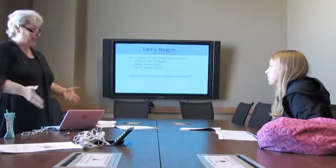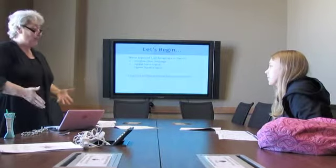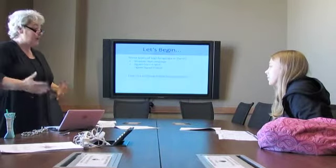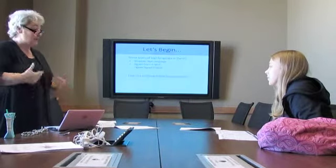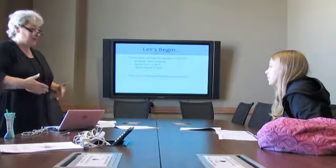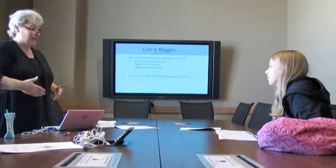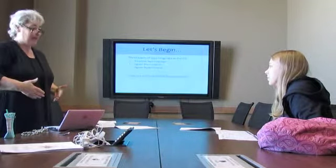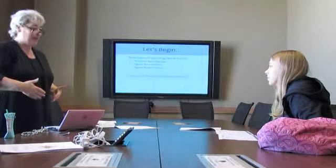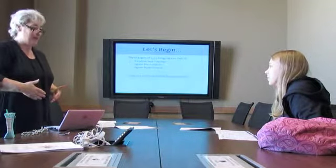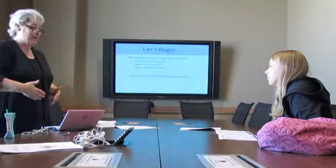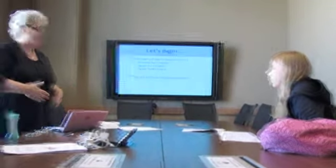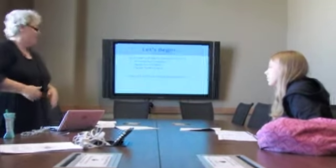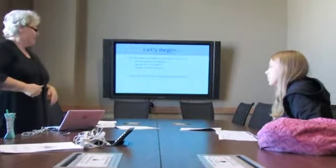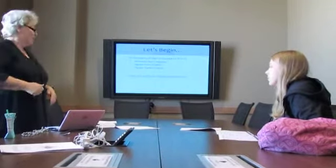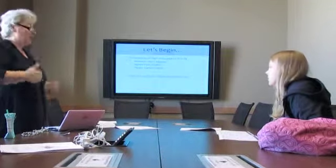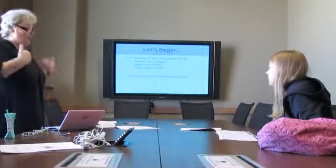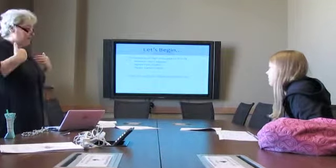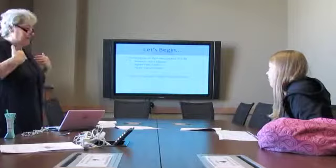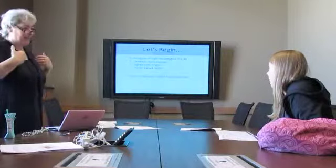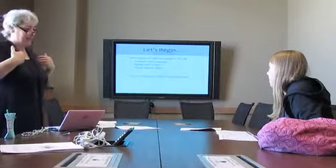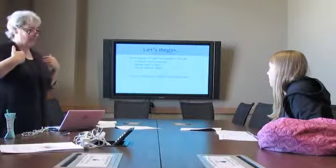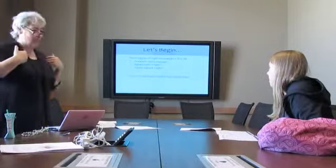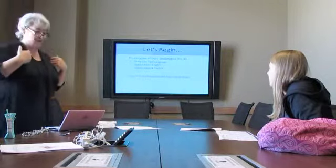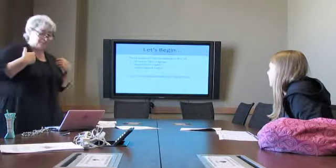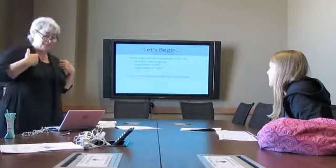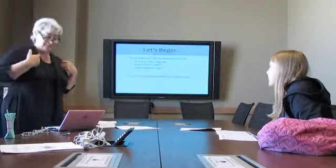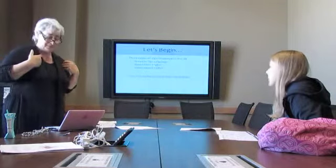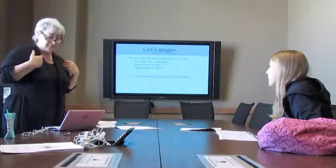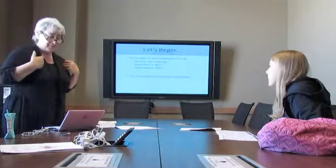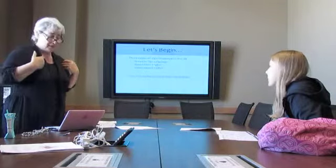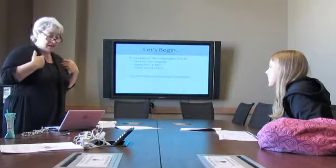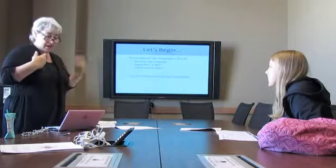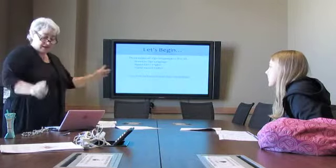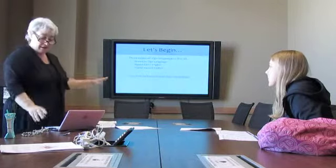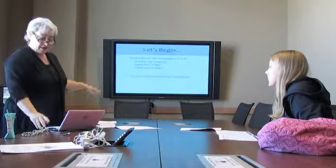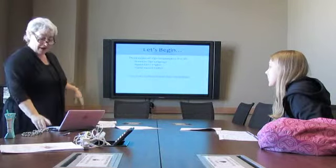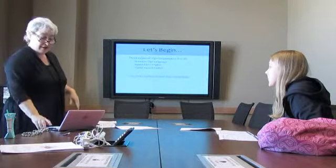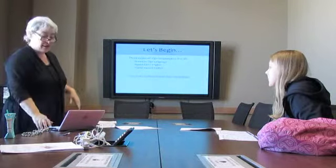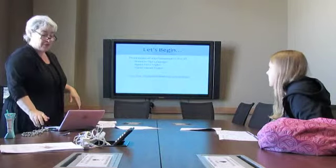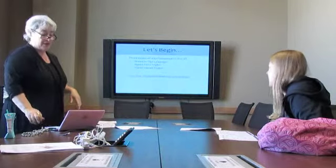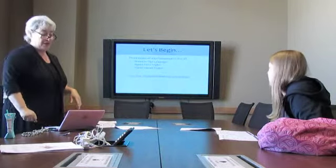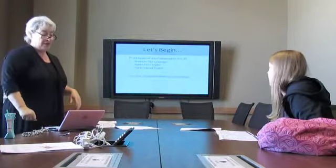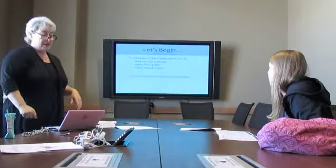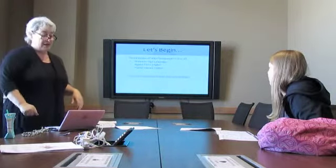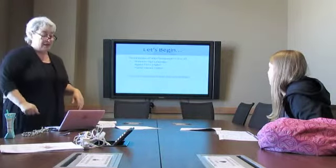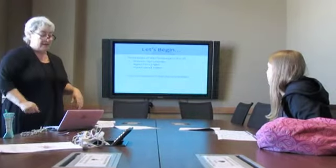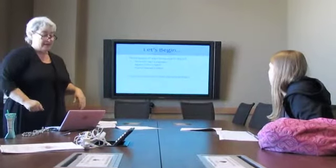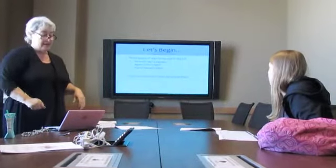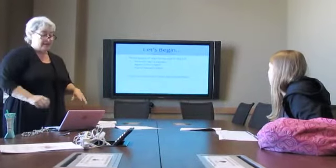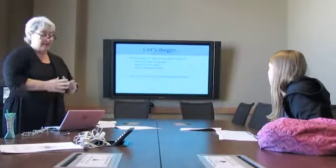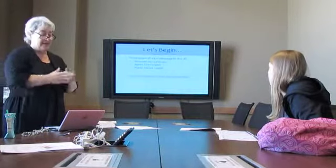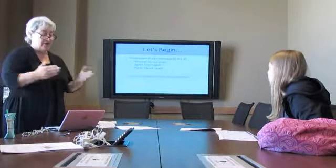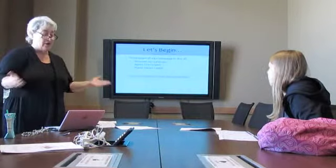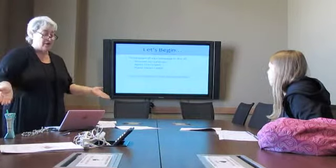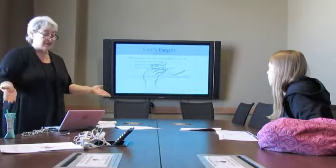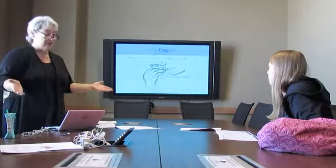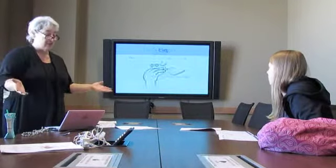wants and what they're thinking about. We often hear wrong. Okay, so there are